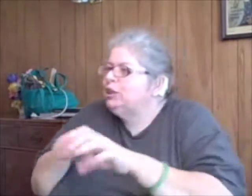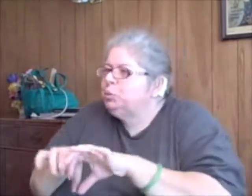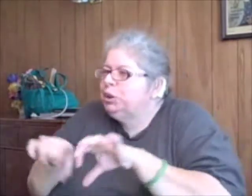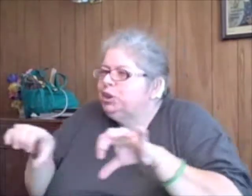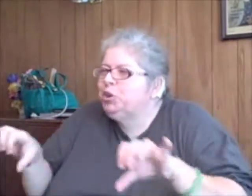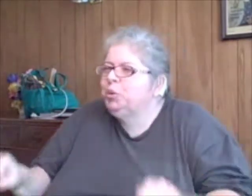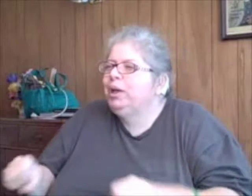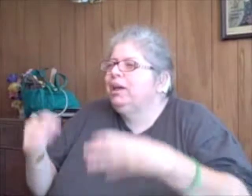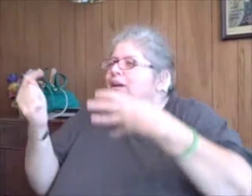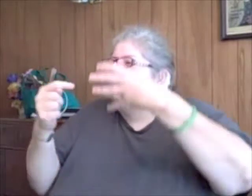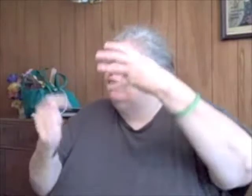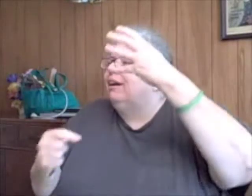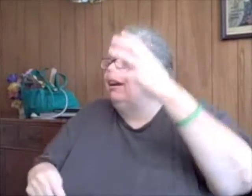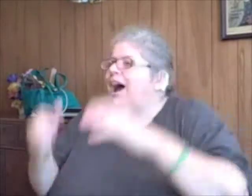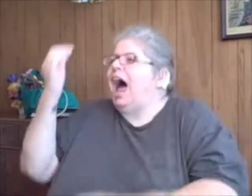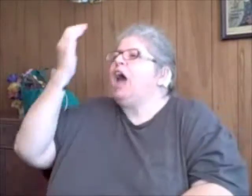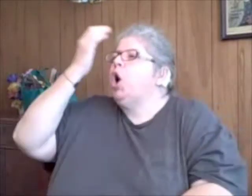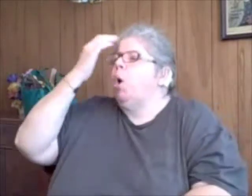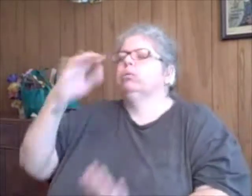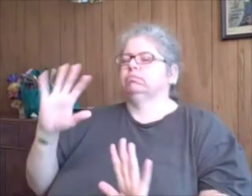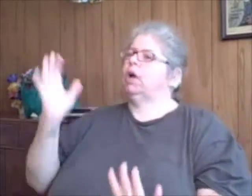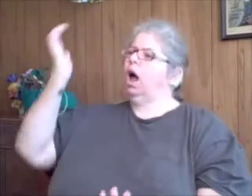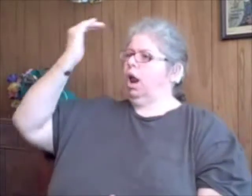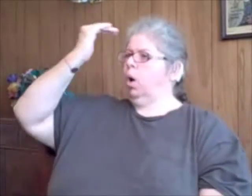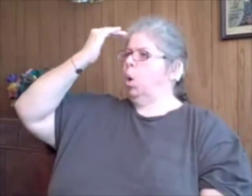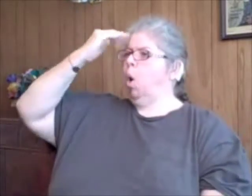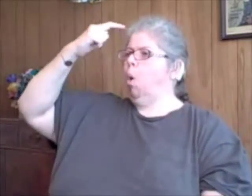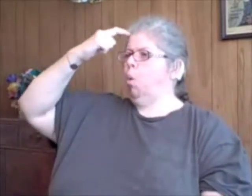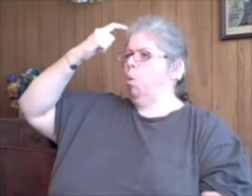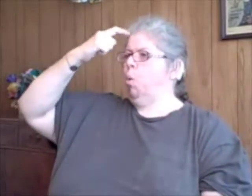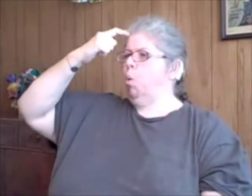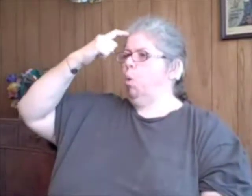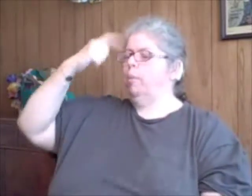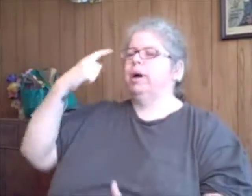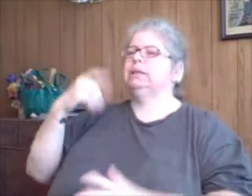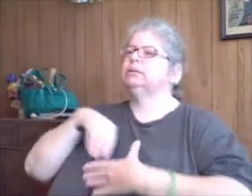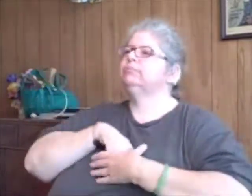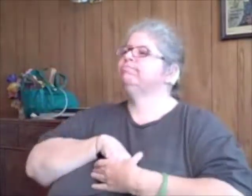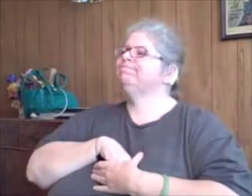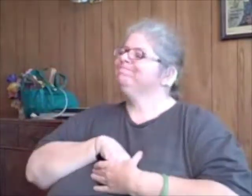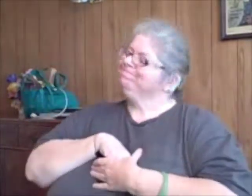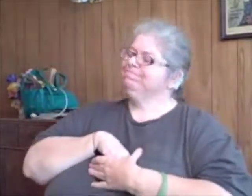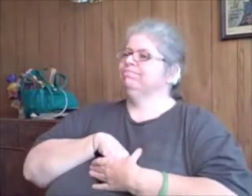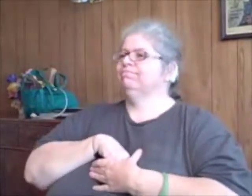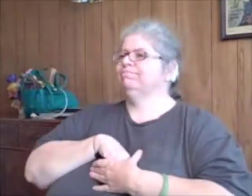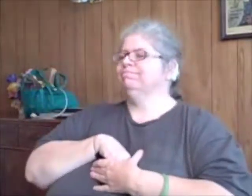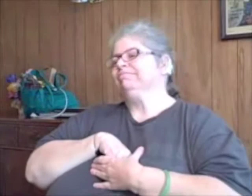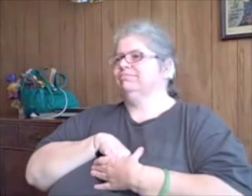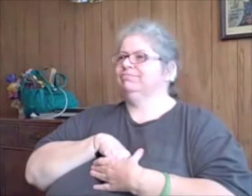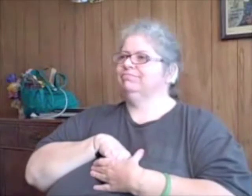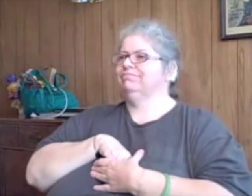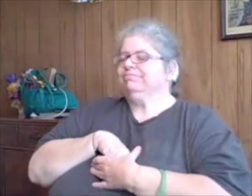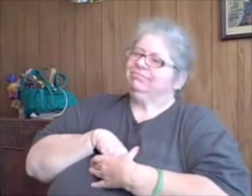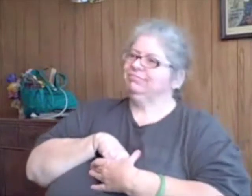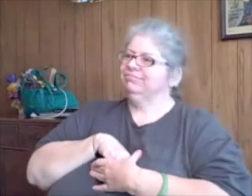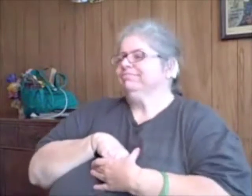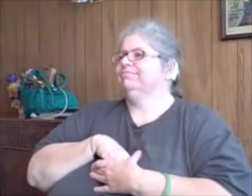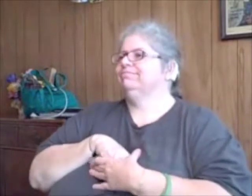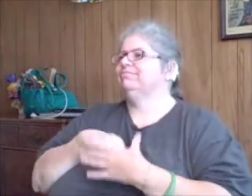a master's degree or the other things that I've done in my life. Intellectually, I know it. Emotionally,